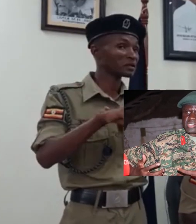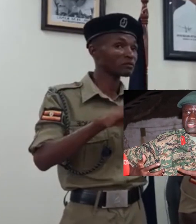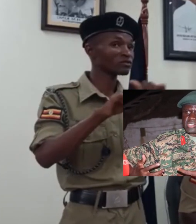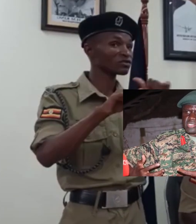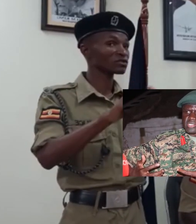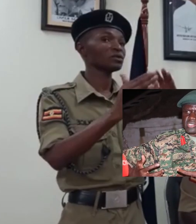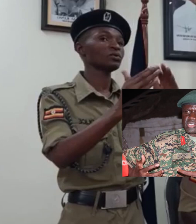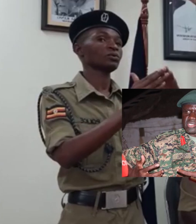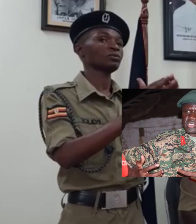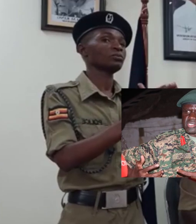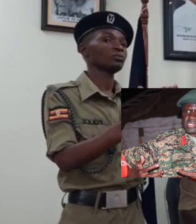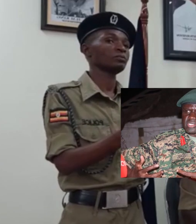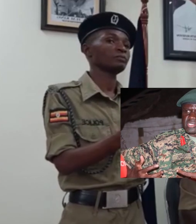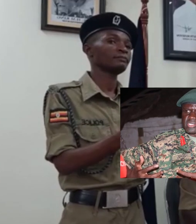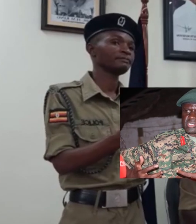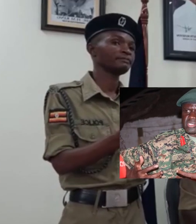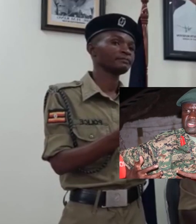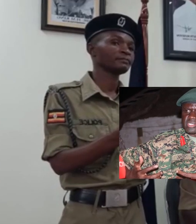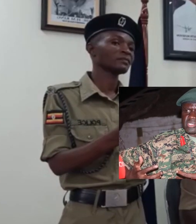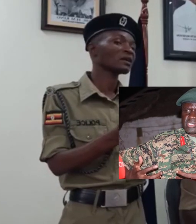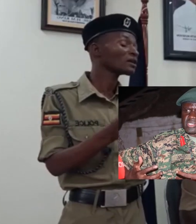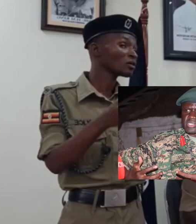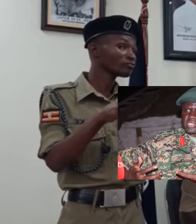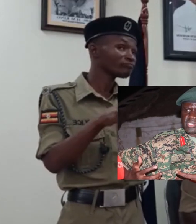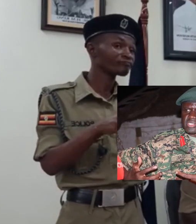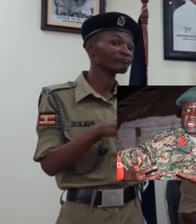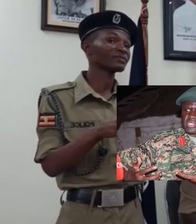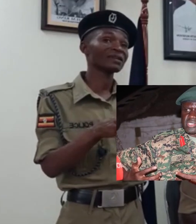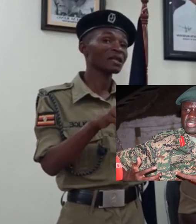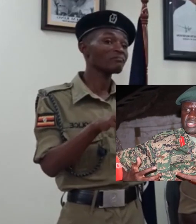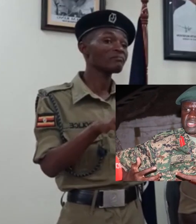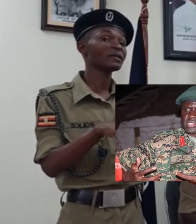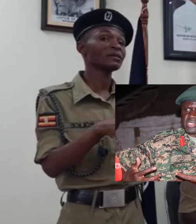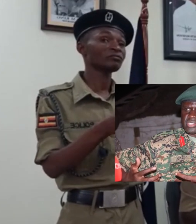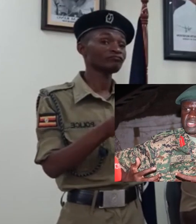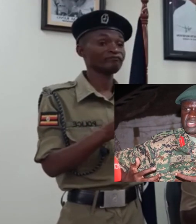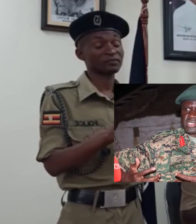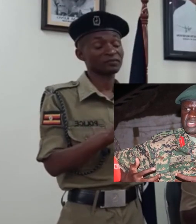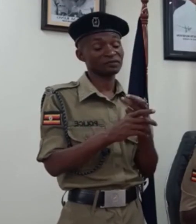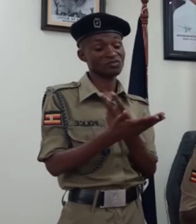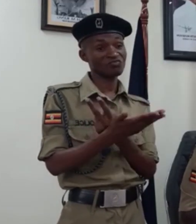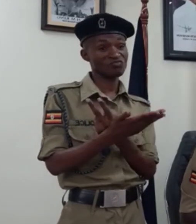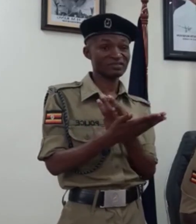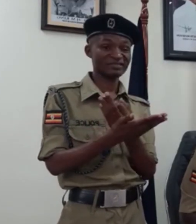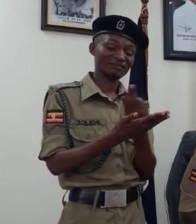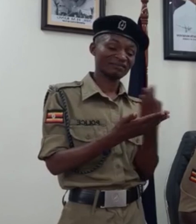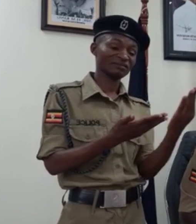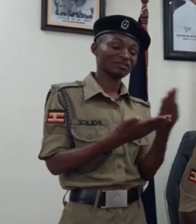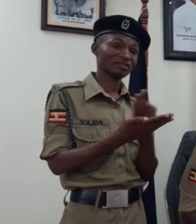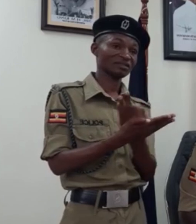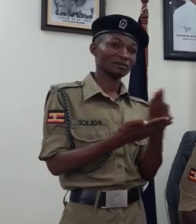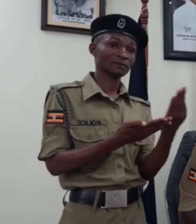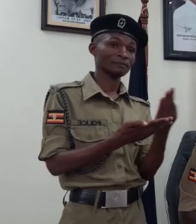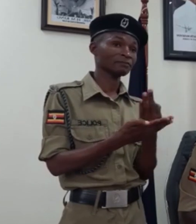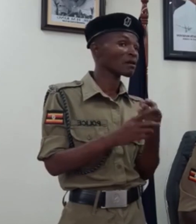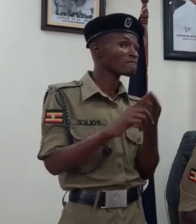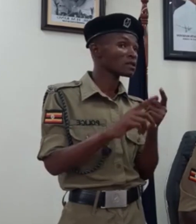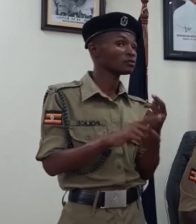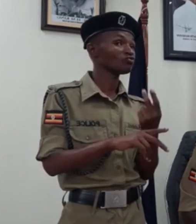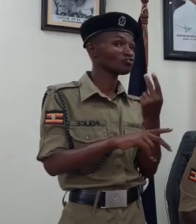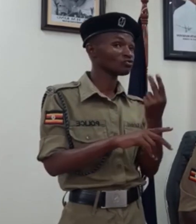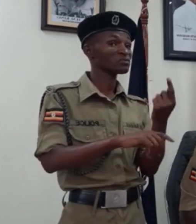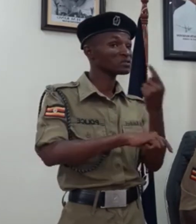bamujjanjaba n'asobola okukomawo era n'eddwaliro ne limusaba okusigala ng'akola exercise ng'ali